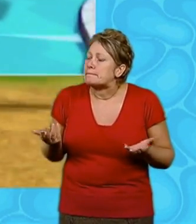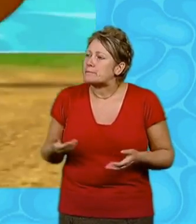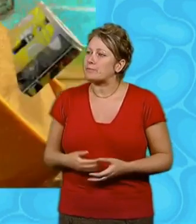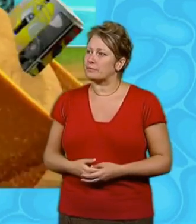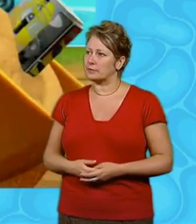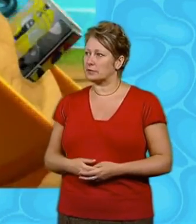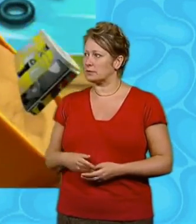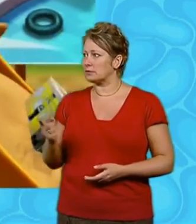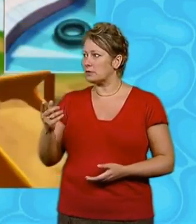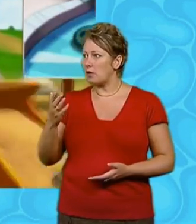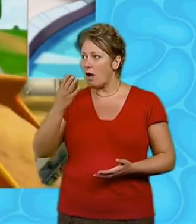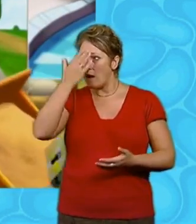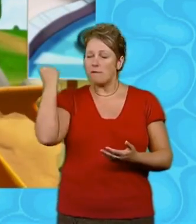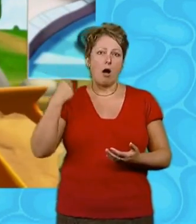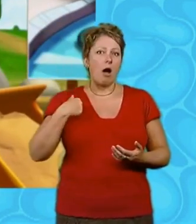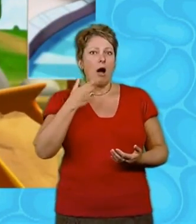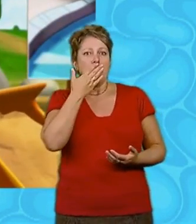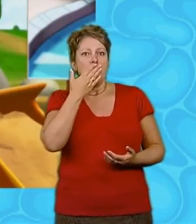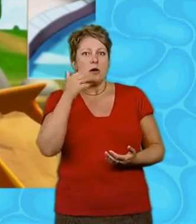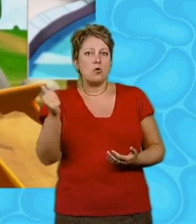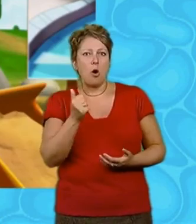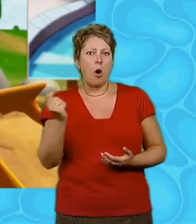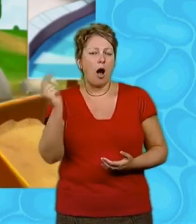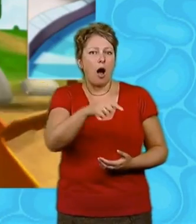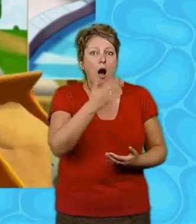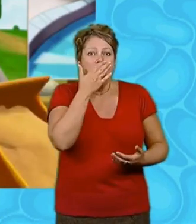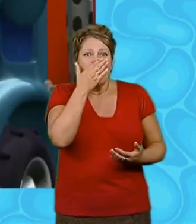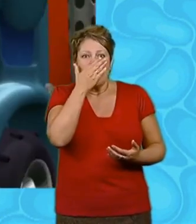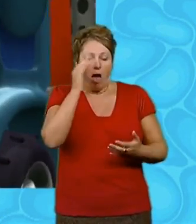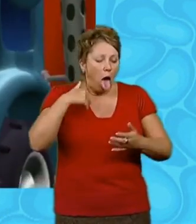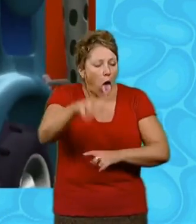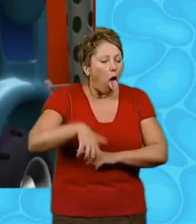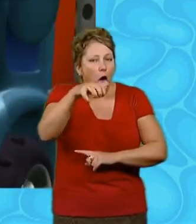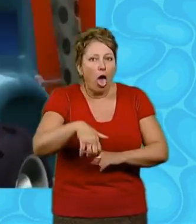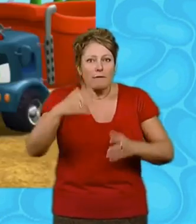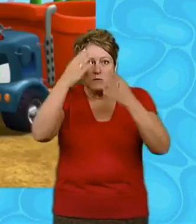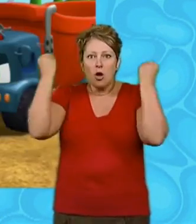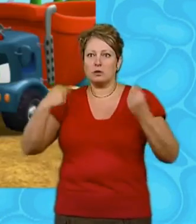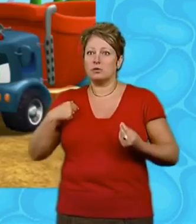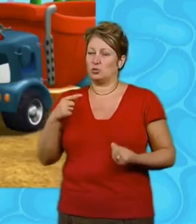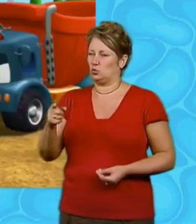I forgot that I was supposed to come to the firehouse, okay? I got caught up in my work. Says you.